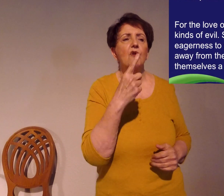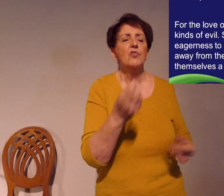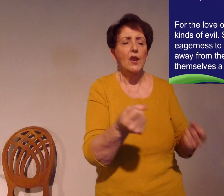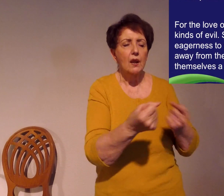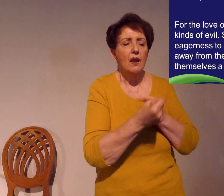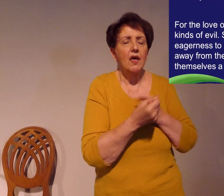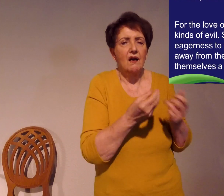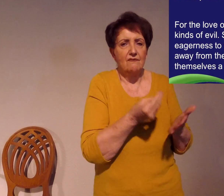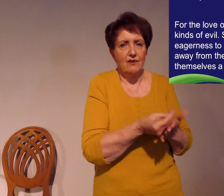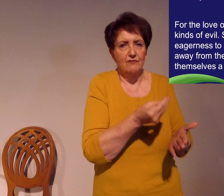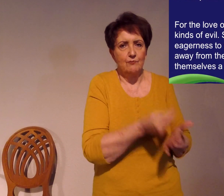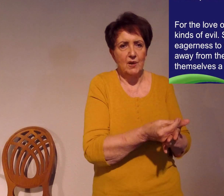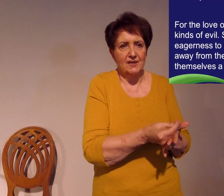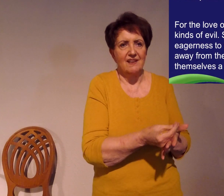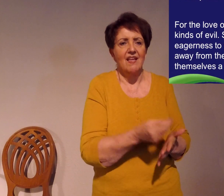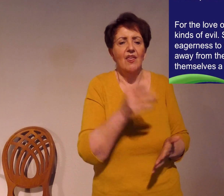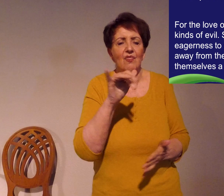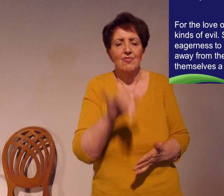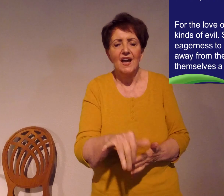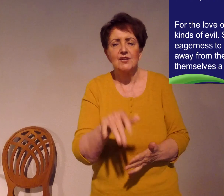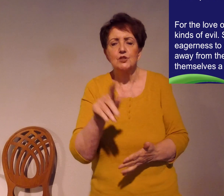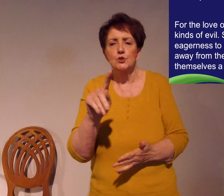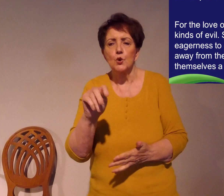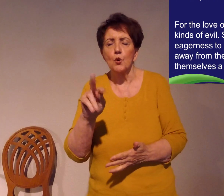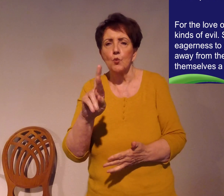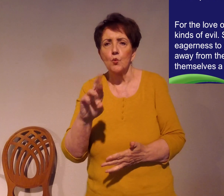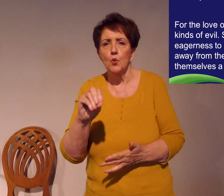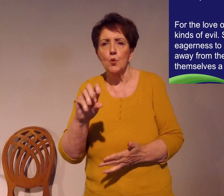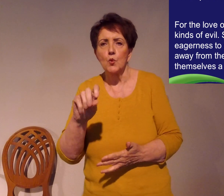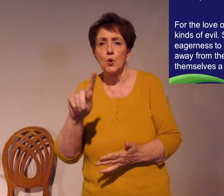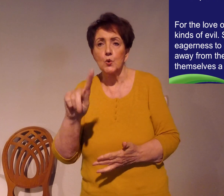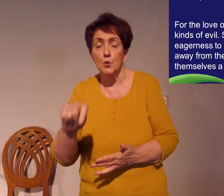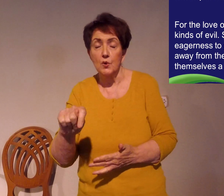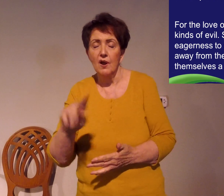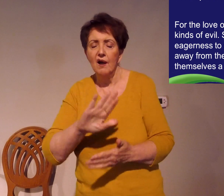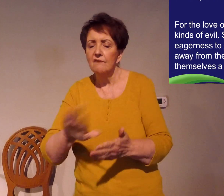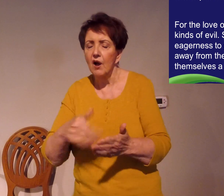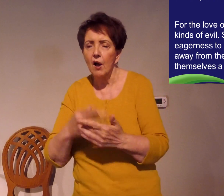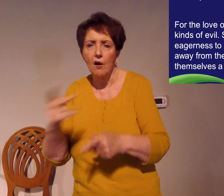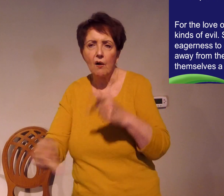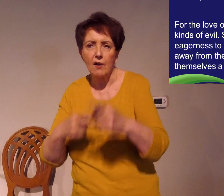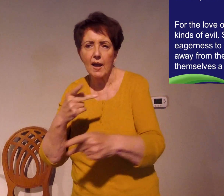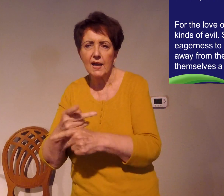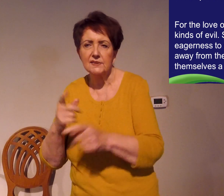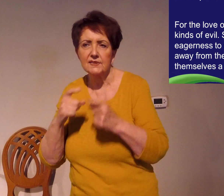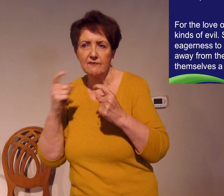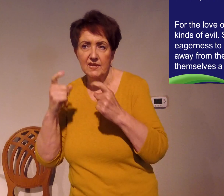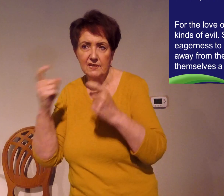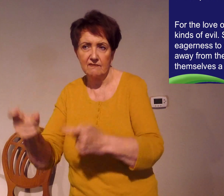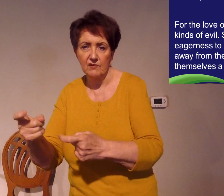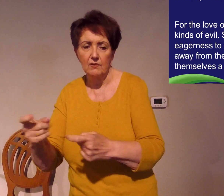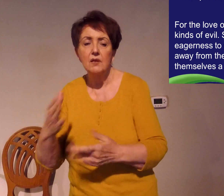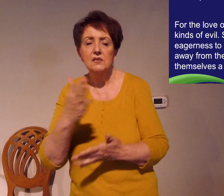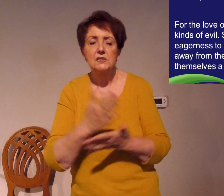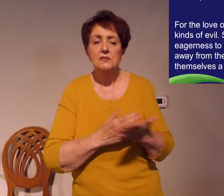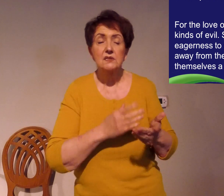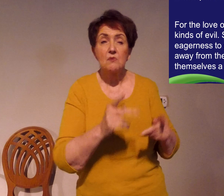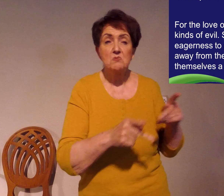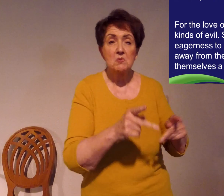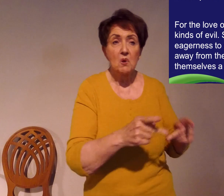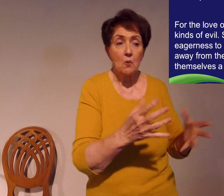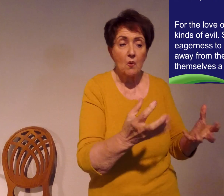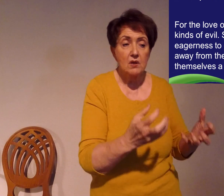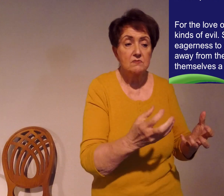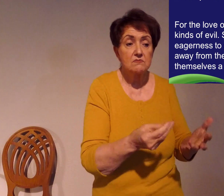money is a root of all kinds of evil." Some people, in their eagerness to get